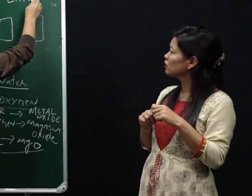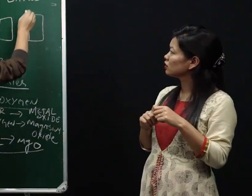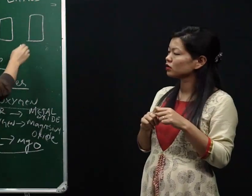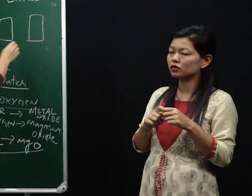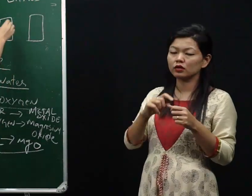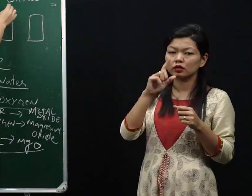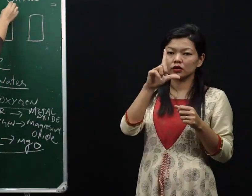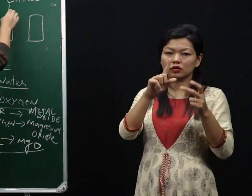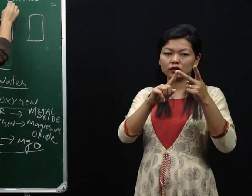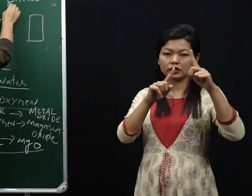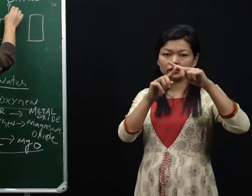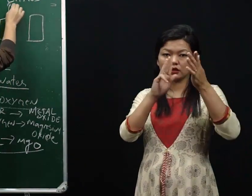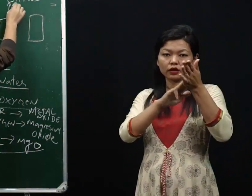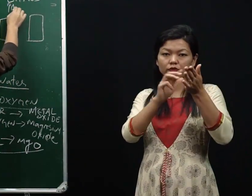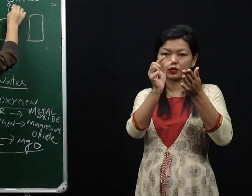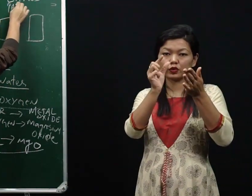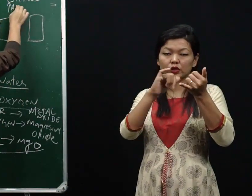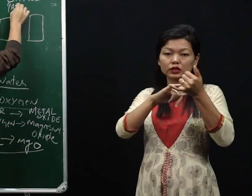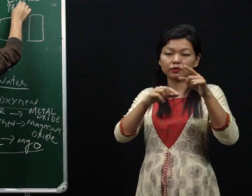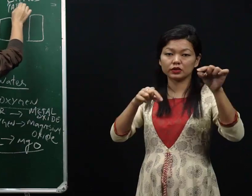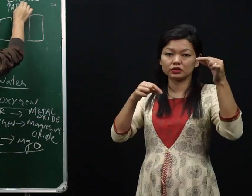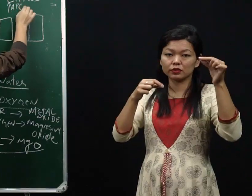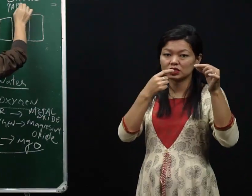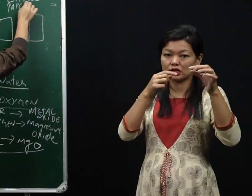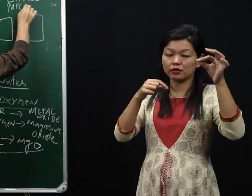litmus paper.